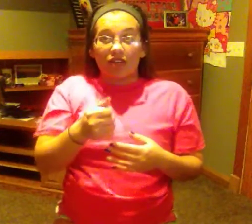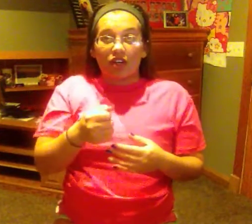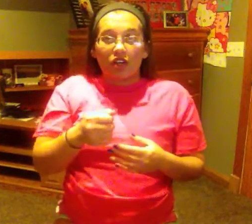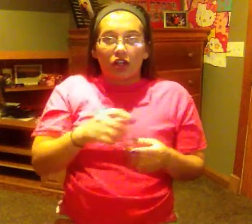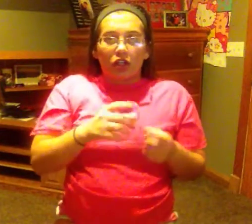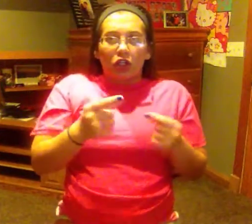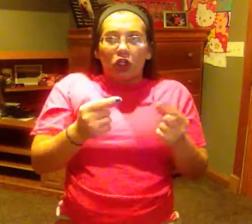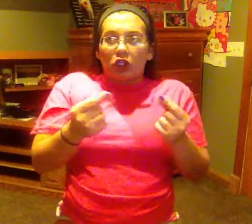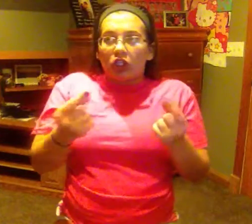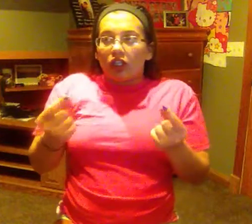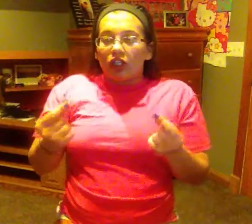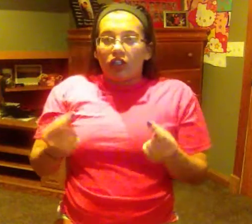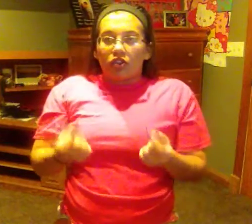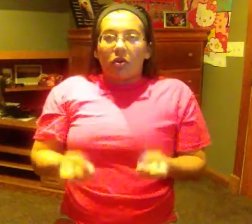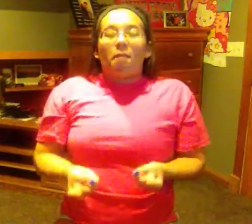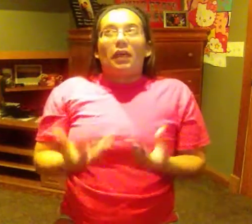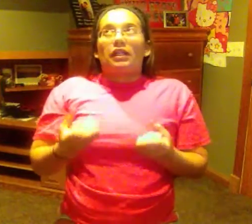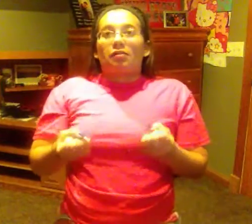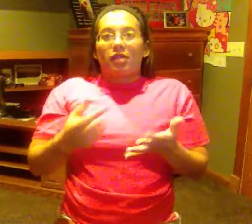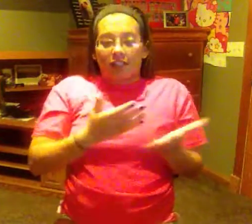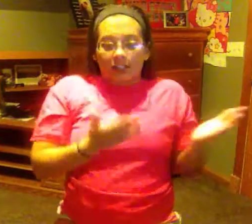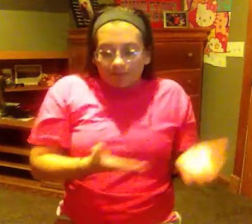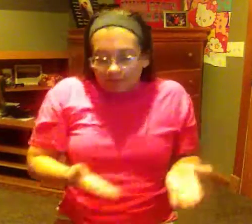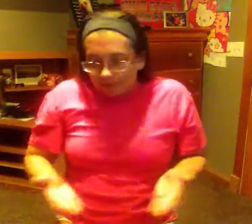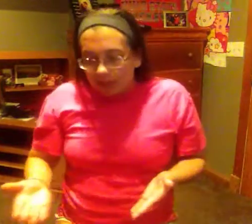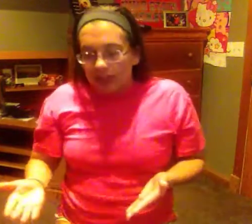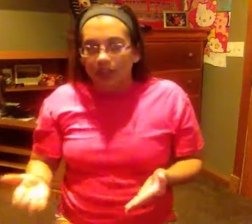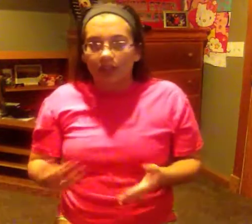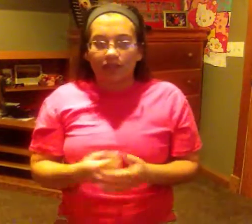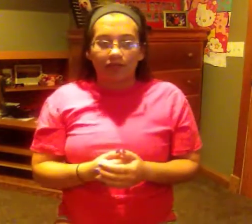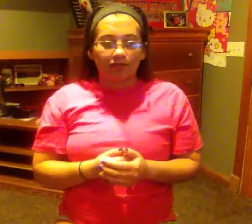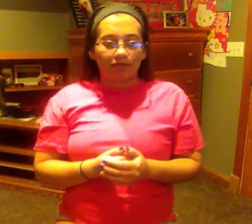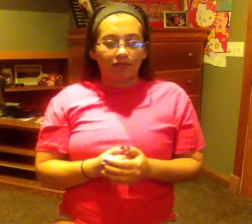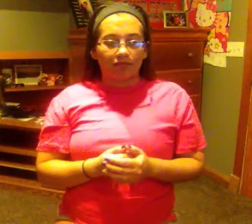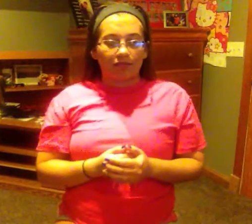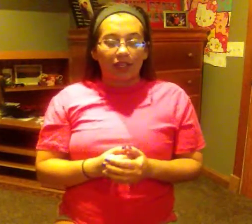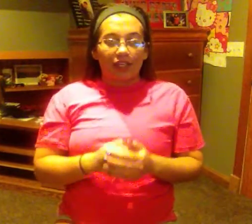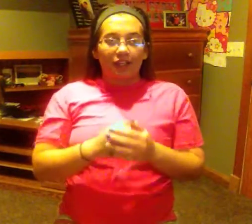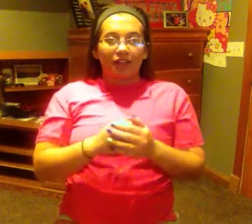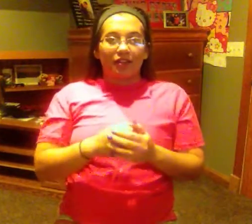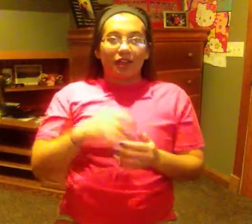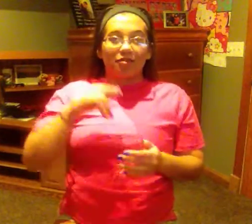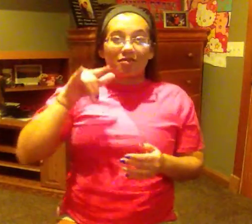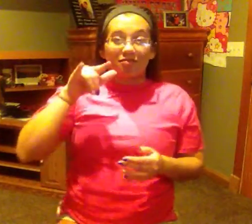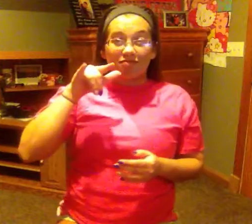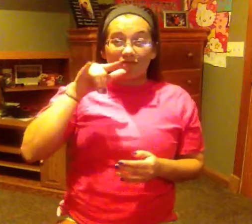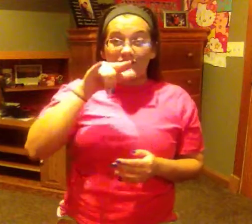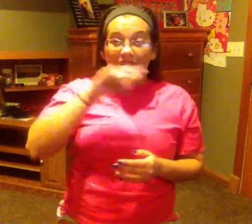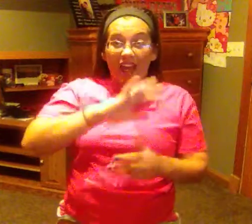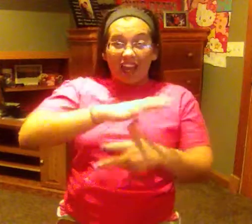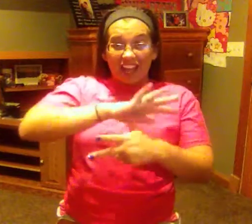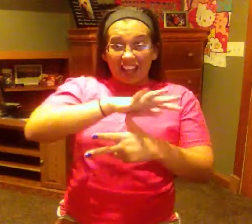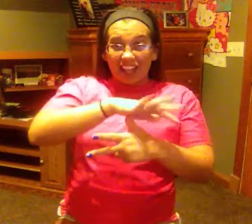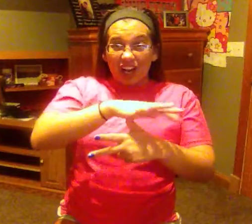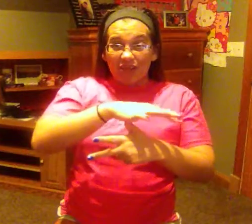of the military's helicopters, the Blackhawk. They all have their own teams of dedicated specialists. If you want to become a